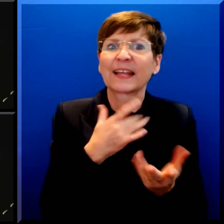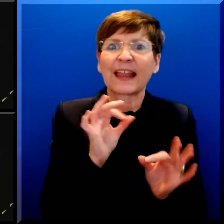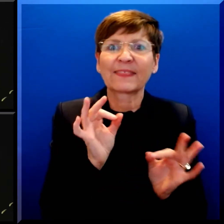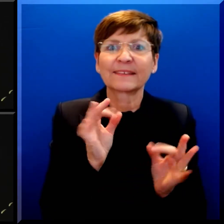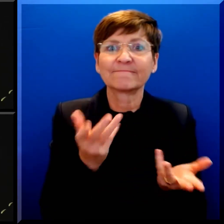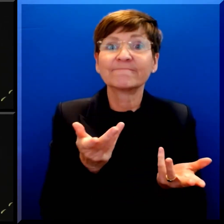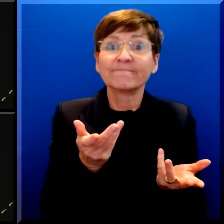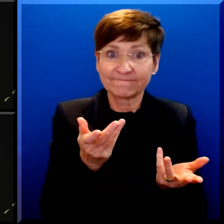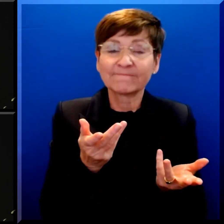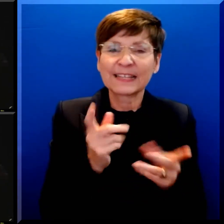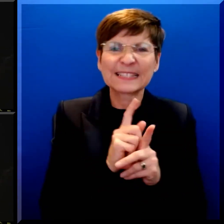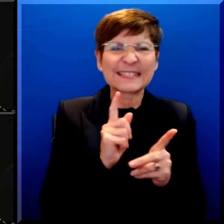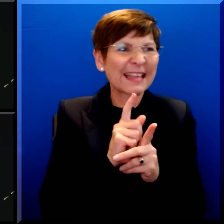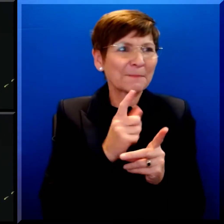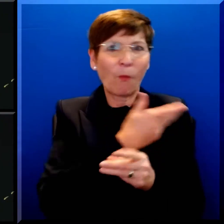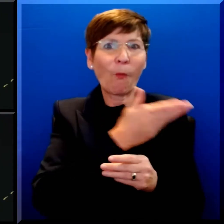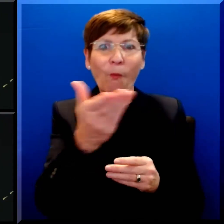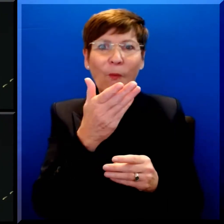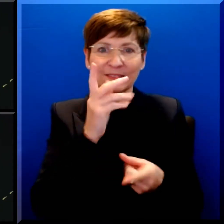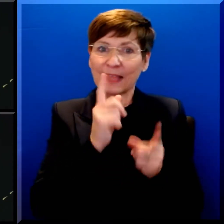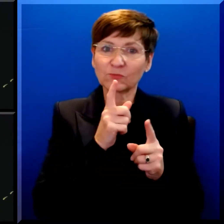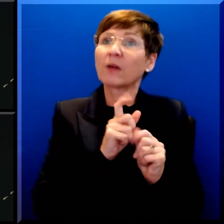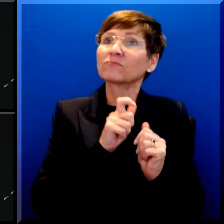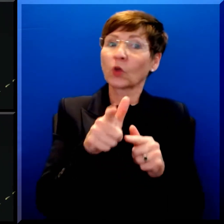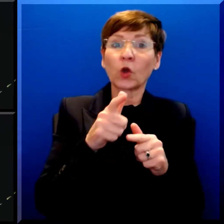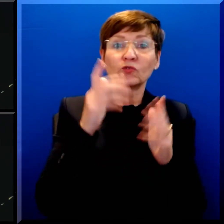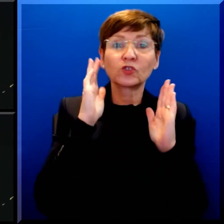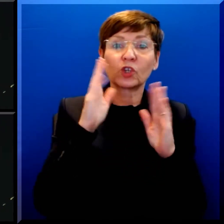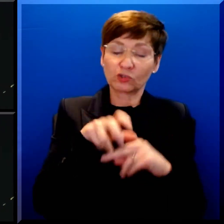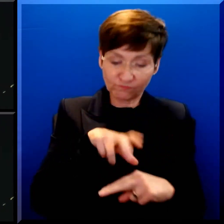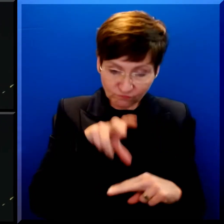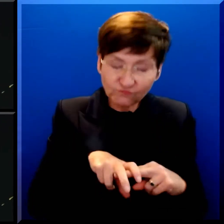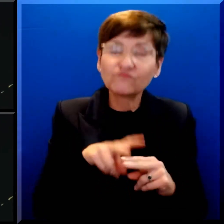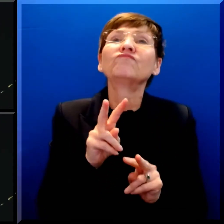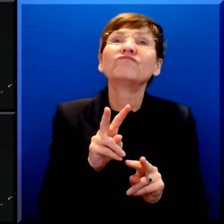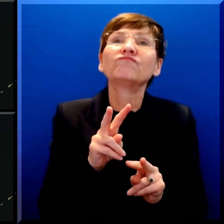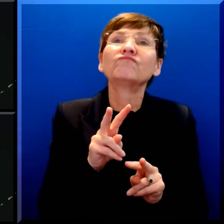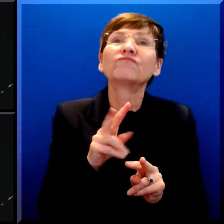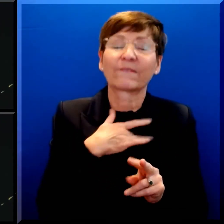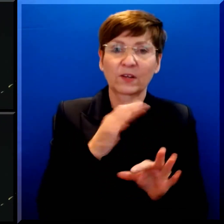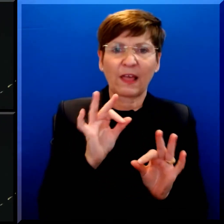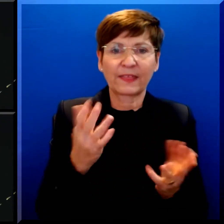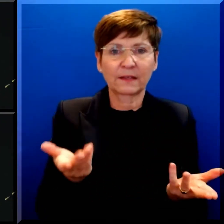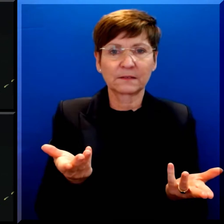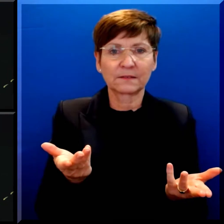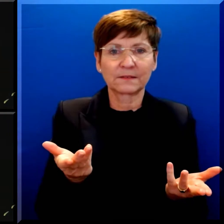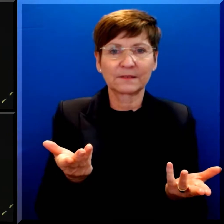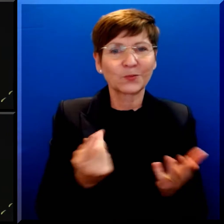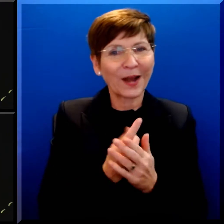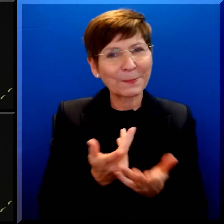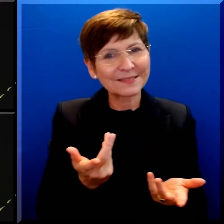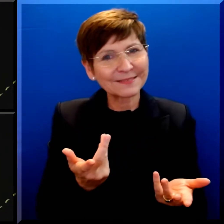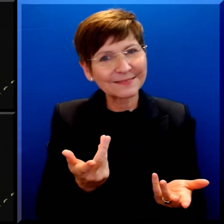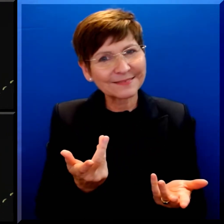all go through these dry spells. But here's the thing. Sometimes we'll slam right into a wall of faith. What happens when